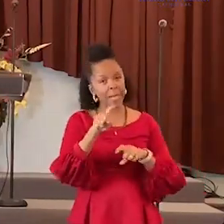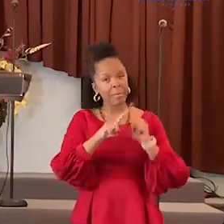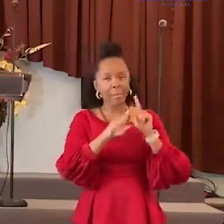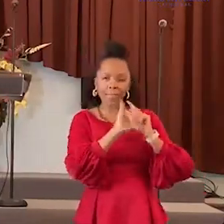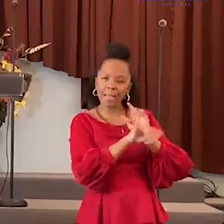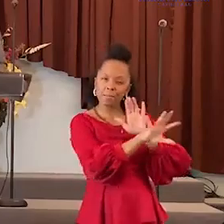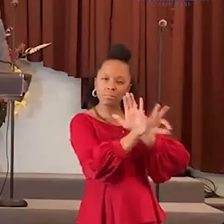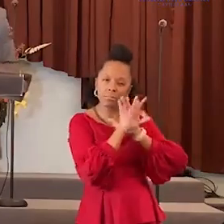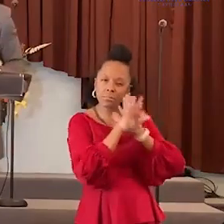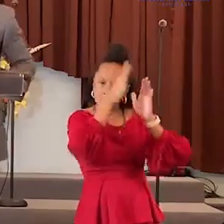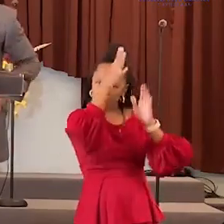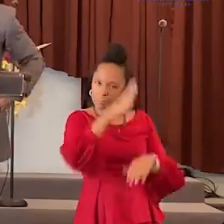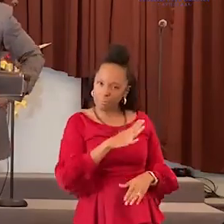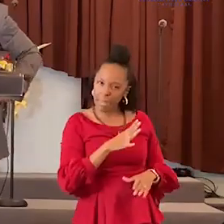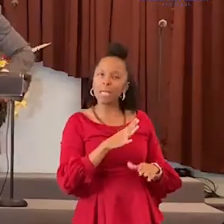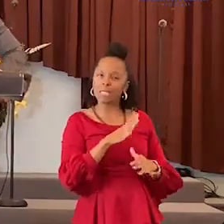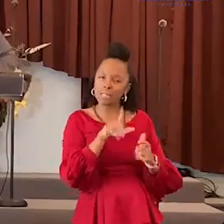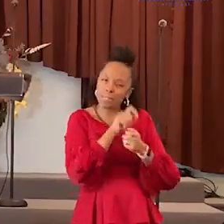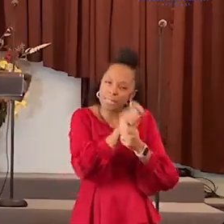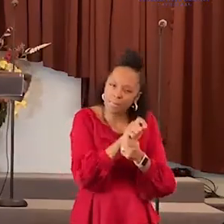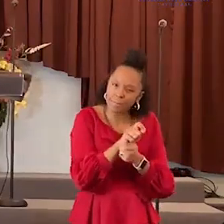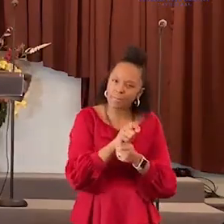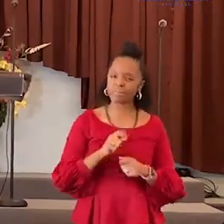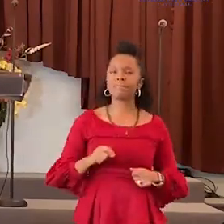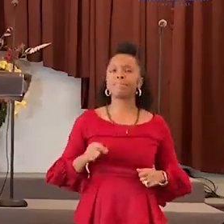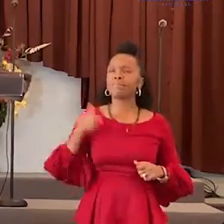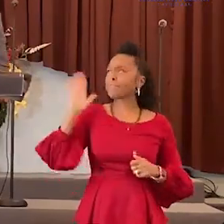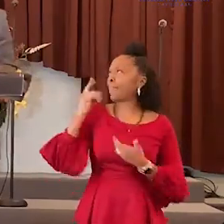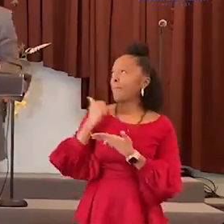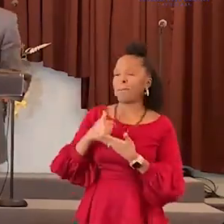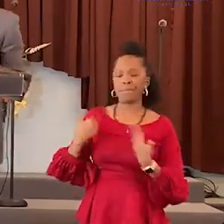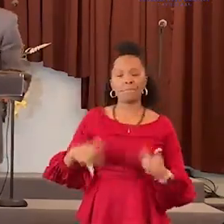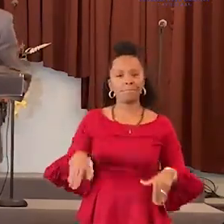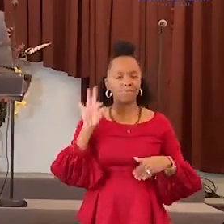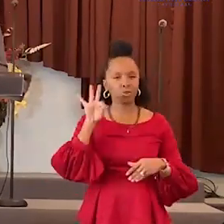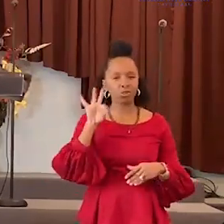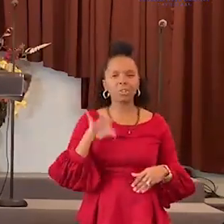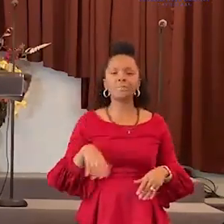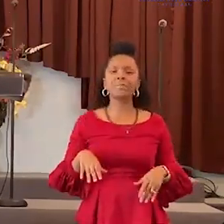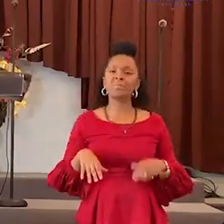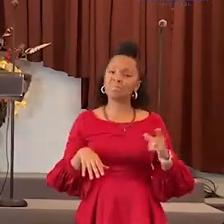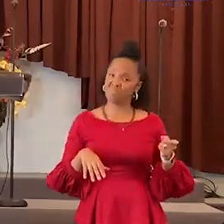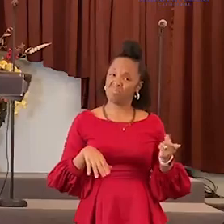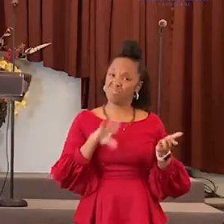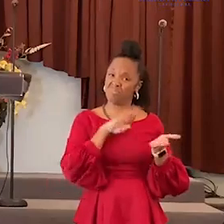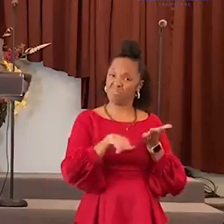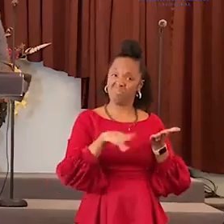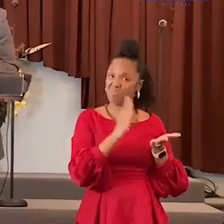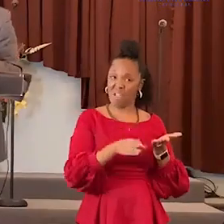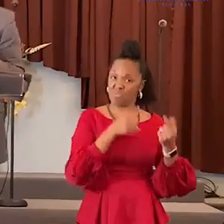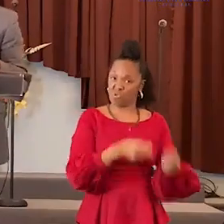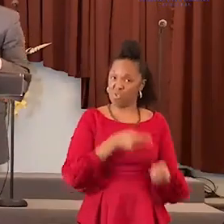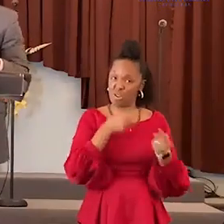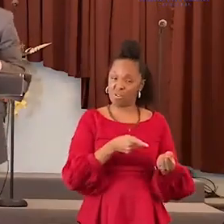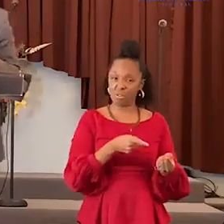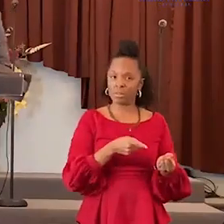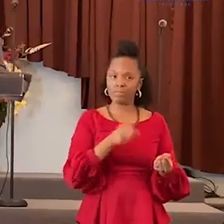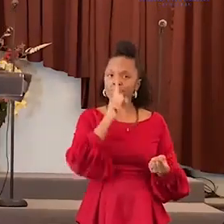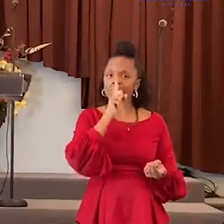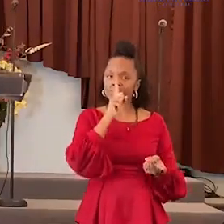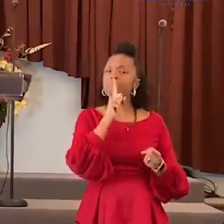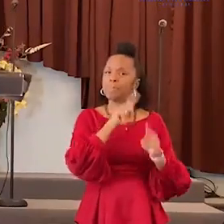man. God help me work my brick a bit. Not exempt from struggles, but a certain man.